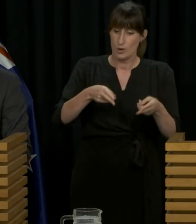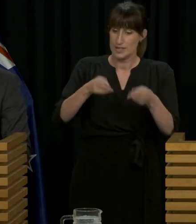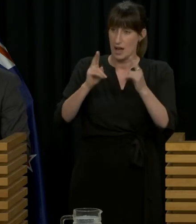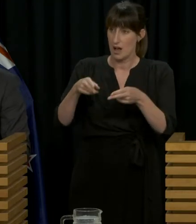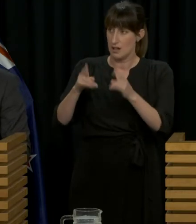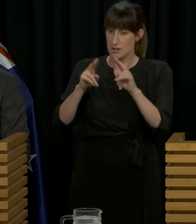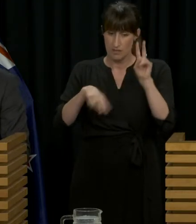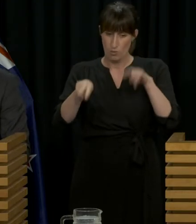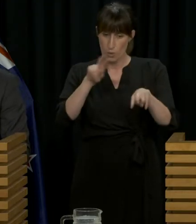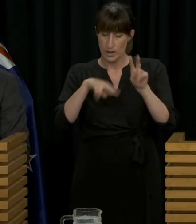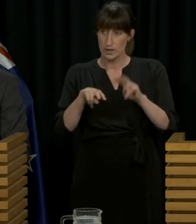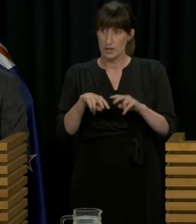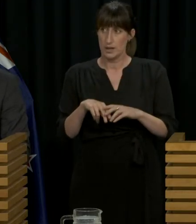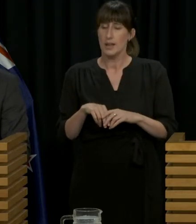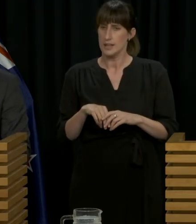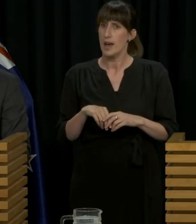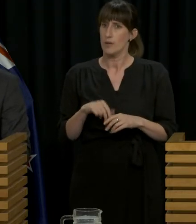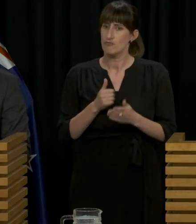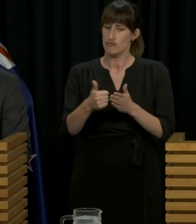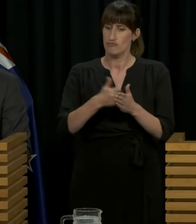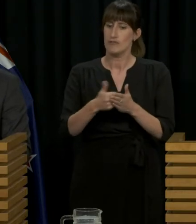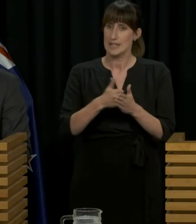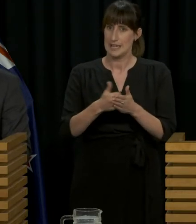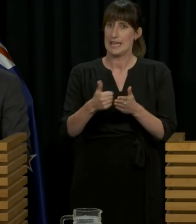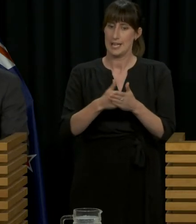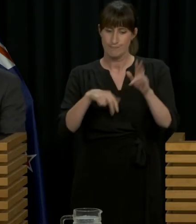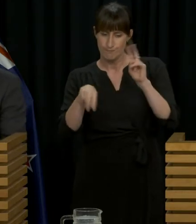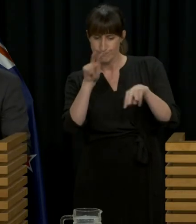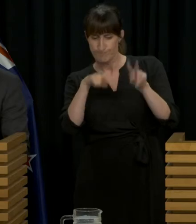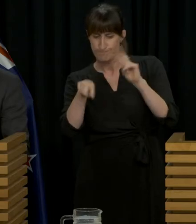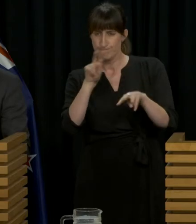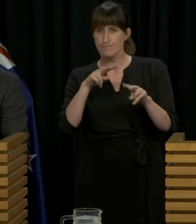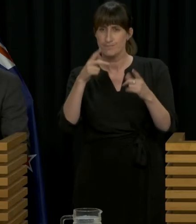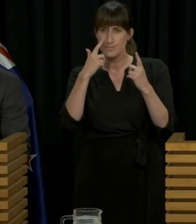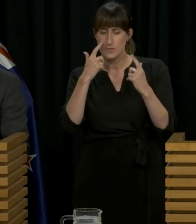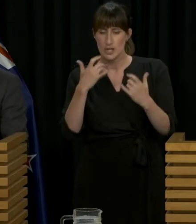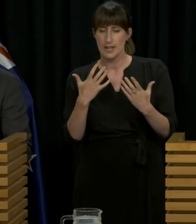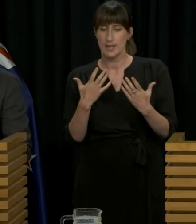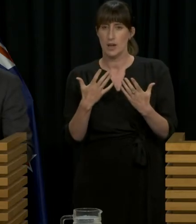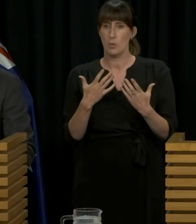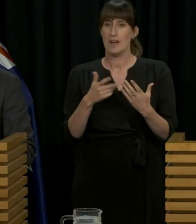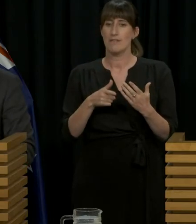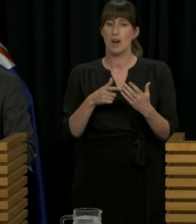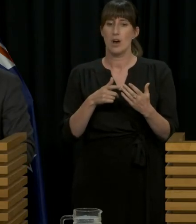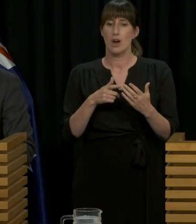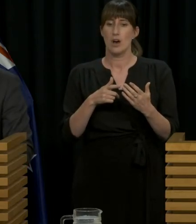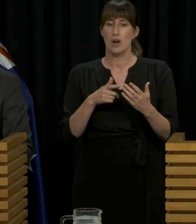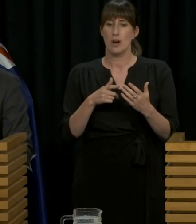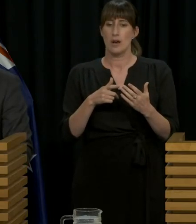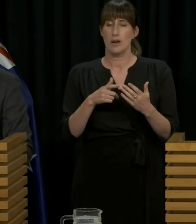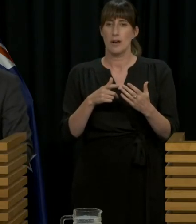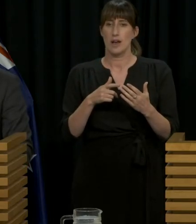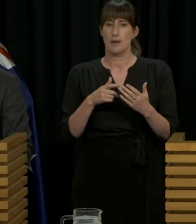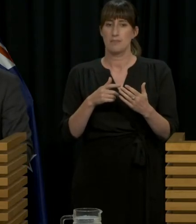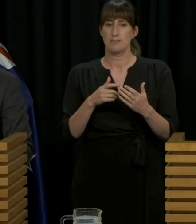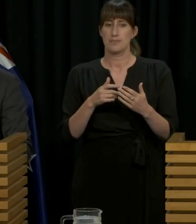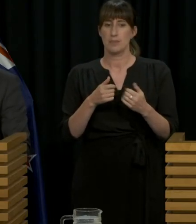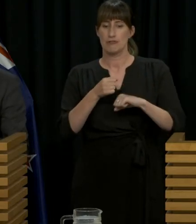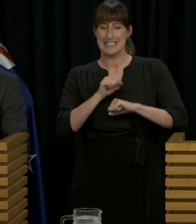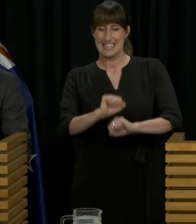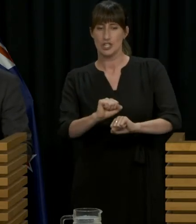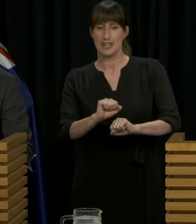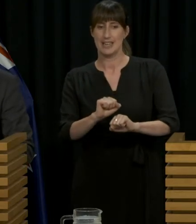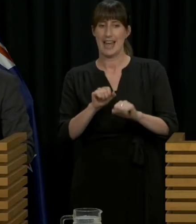regularly. We'll do another review. We do have regular infection prevention and control audits happen in all of these facilities, and we